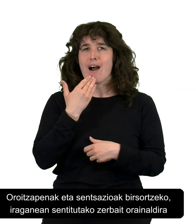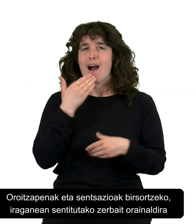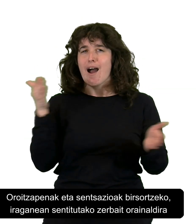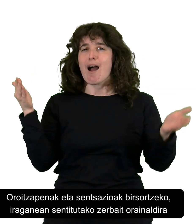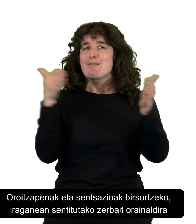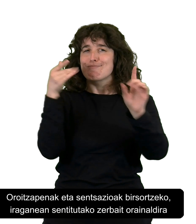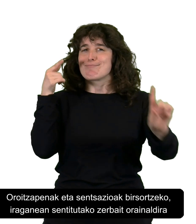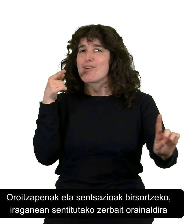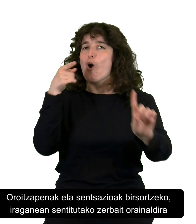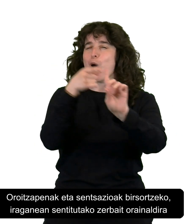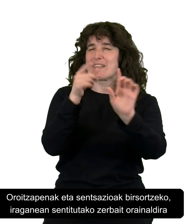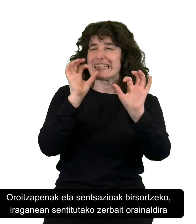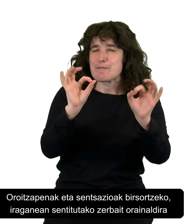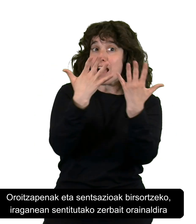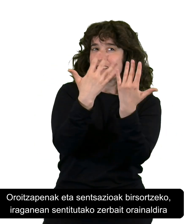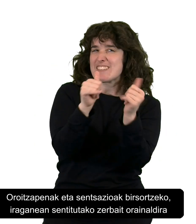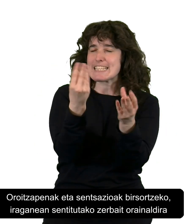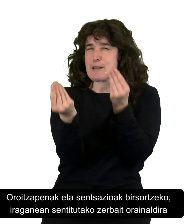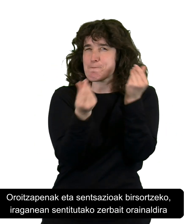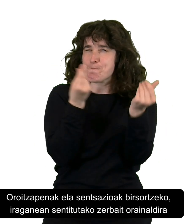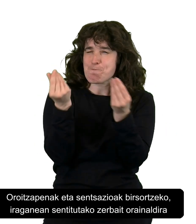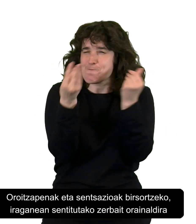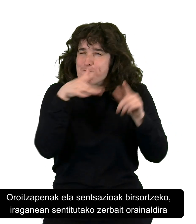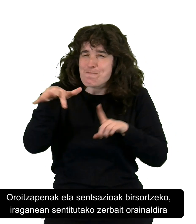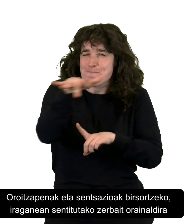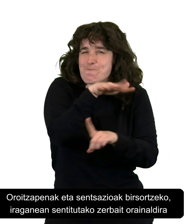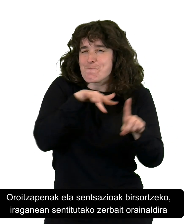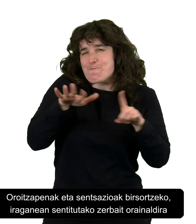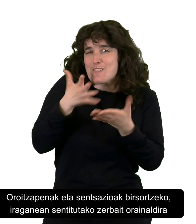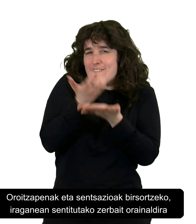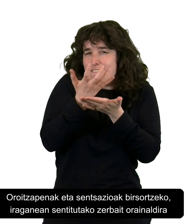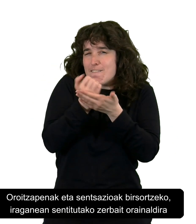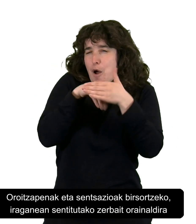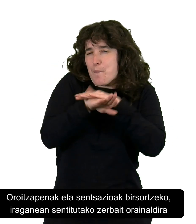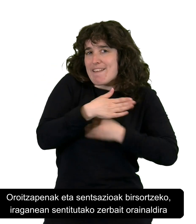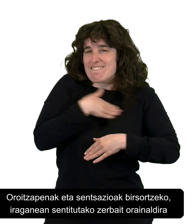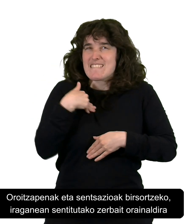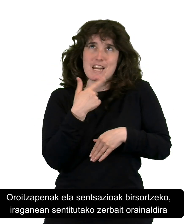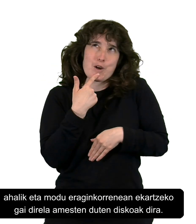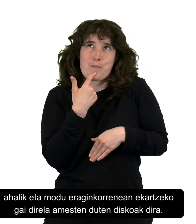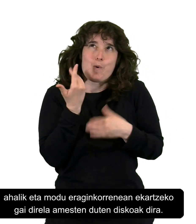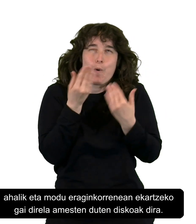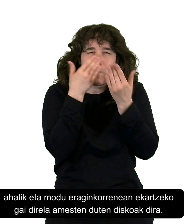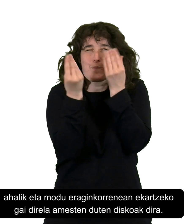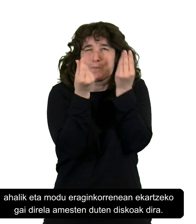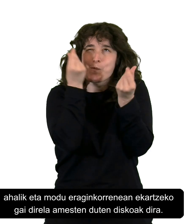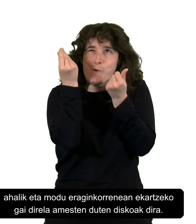Oroitzapenak eta sentsazioak birsortzeko, iraganean sentitutako zerbait orainaldira ahalik eta modu